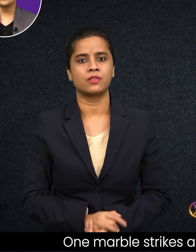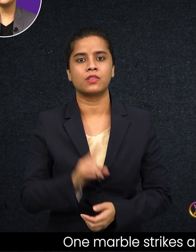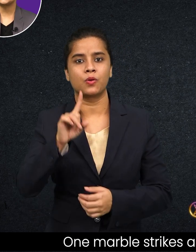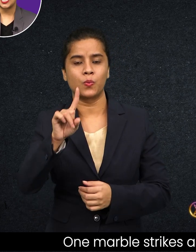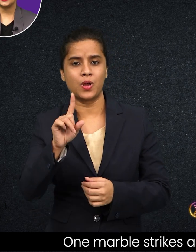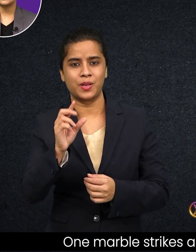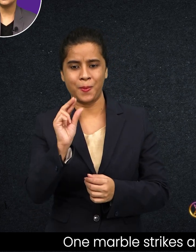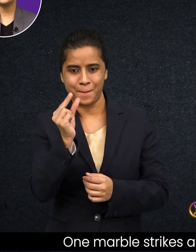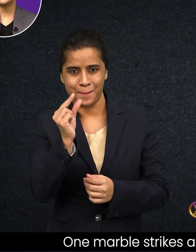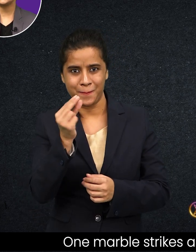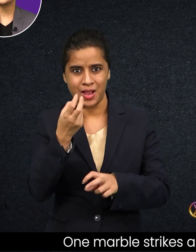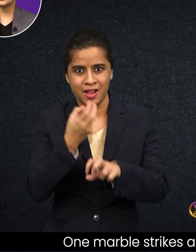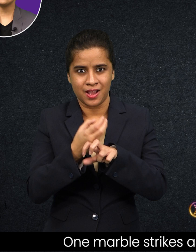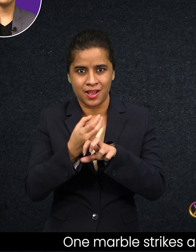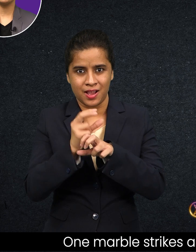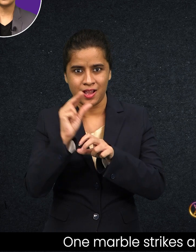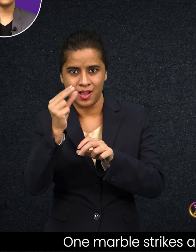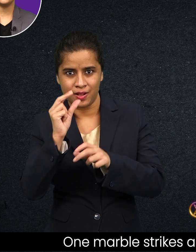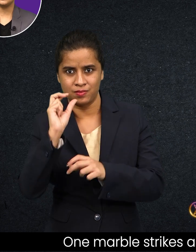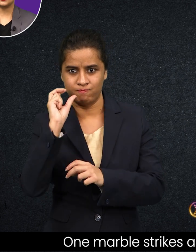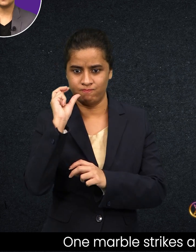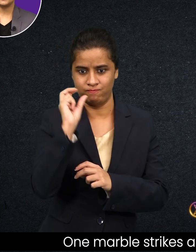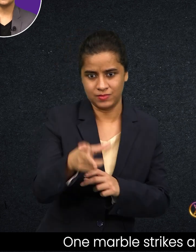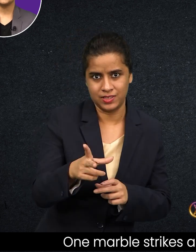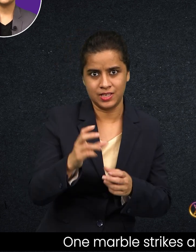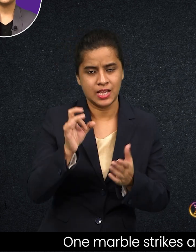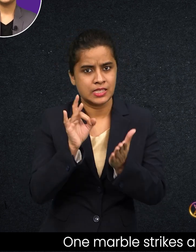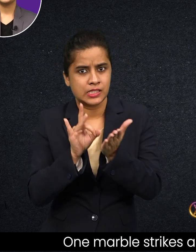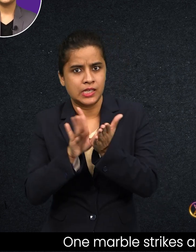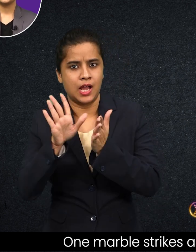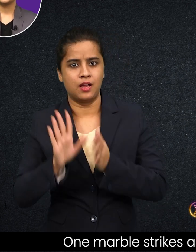One marble strikes another in a game of marbles.